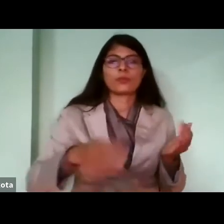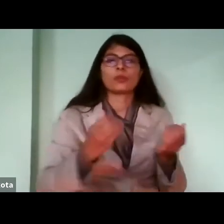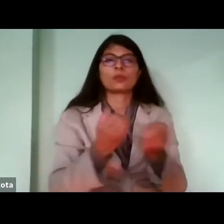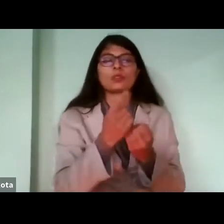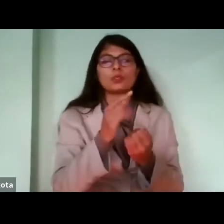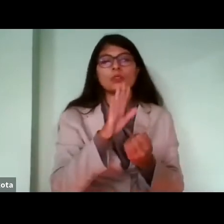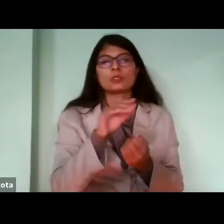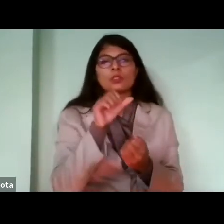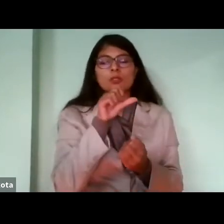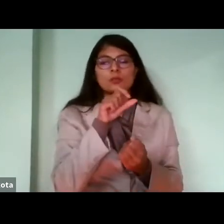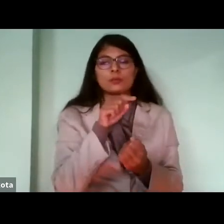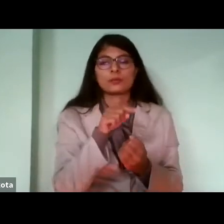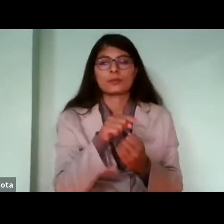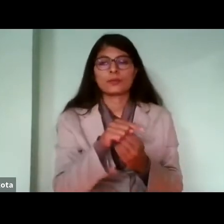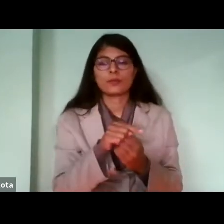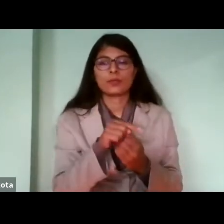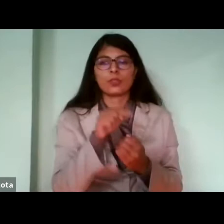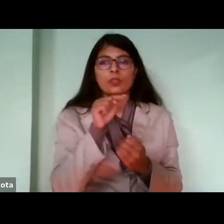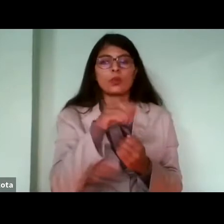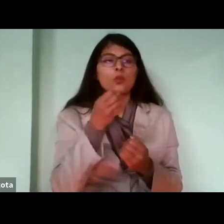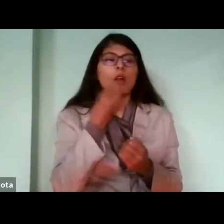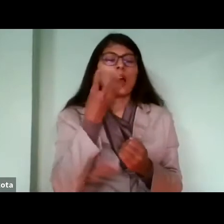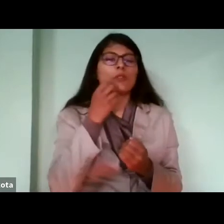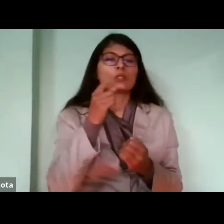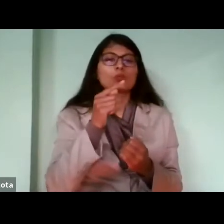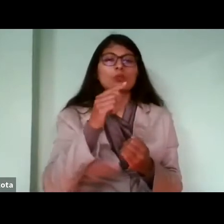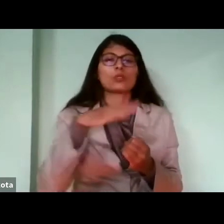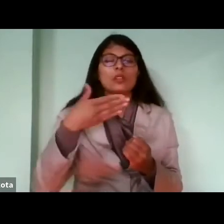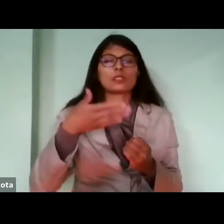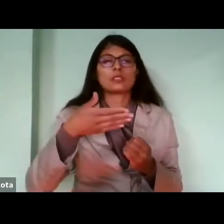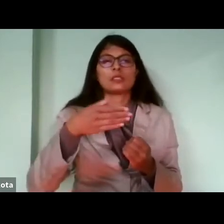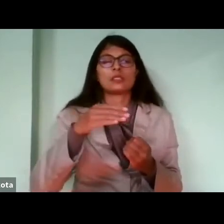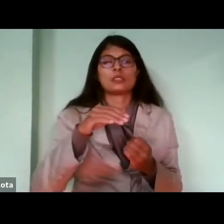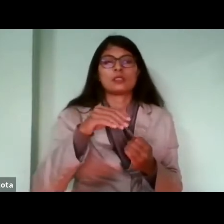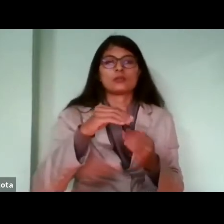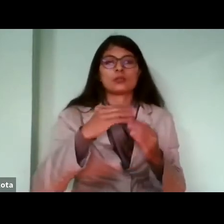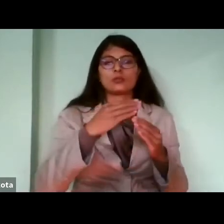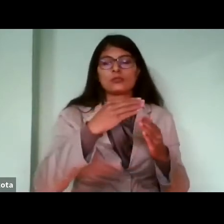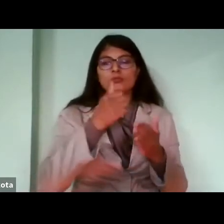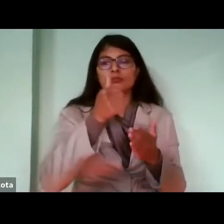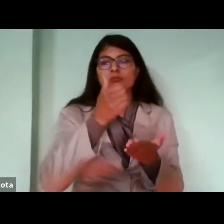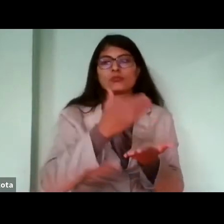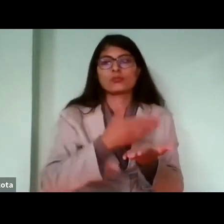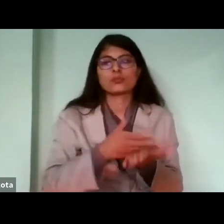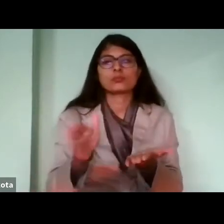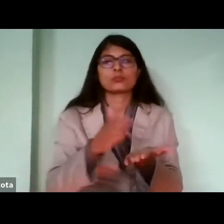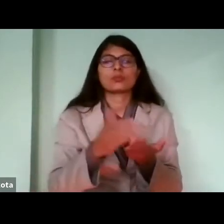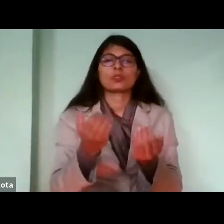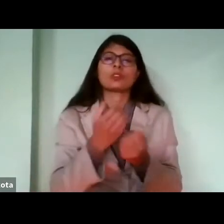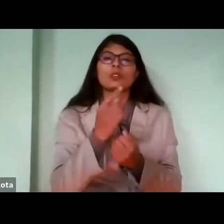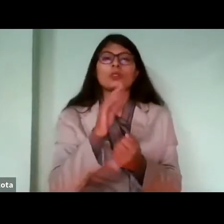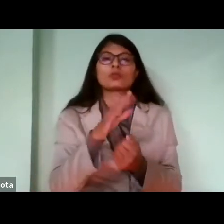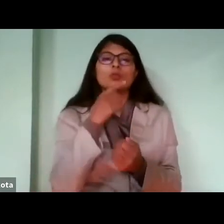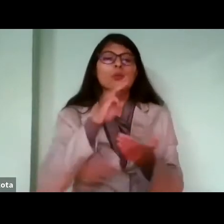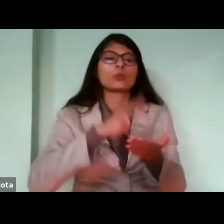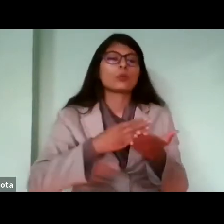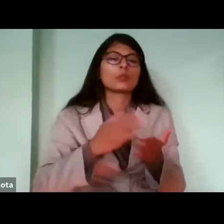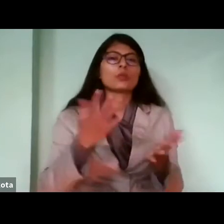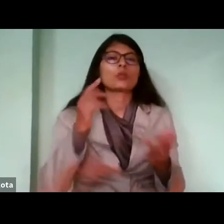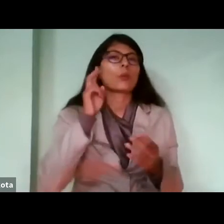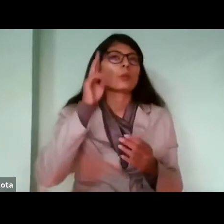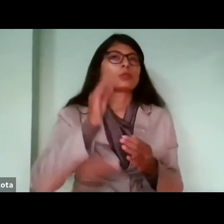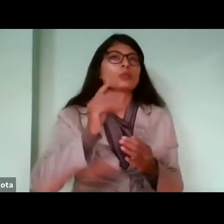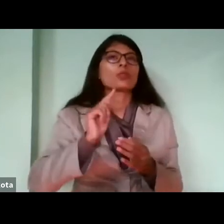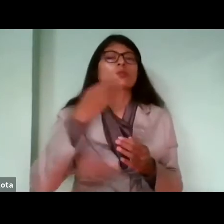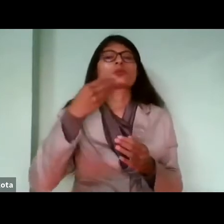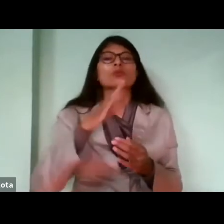with trafficking, on discounting their voice? What does that mean for activist engagement with the committee in the future? So I think